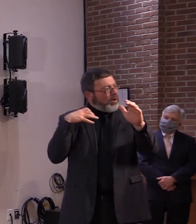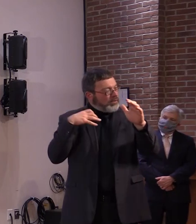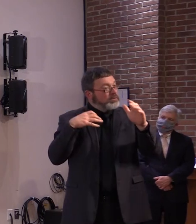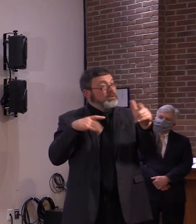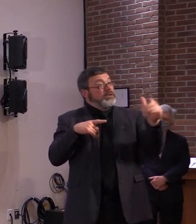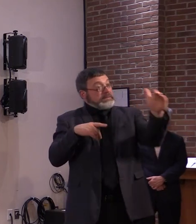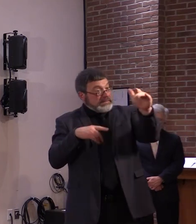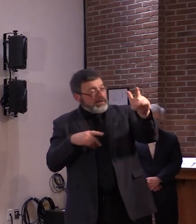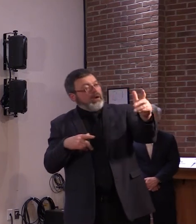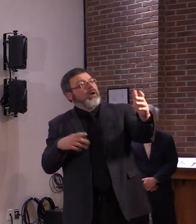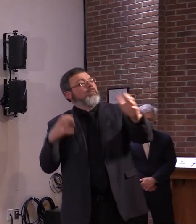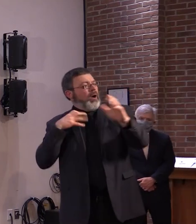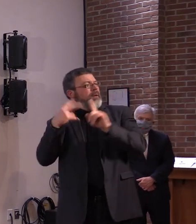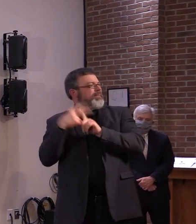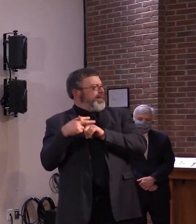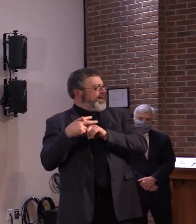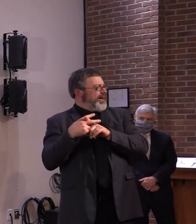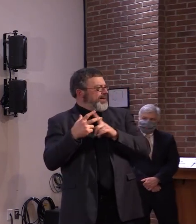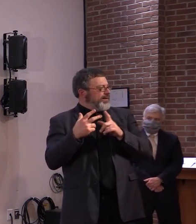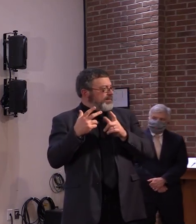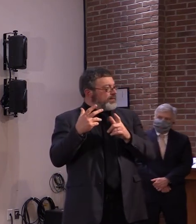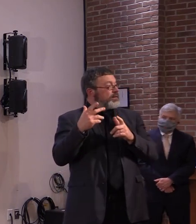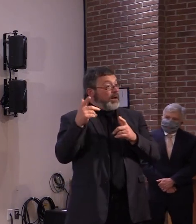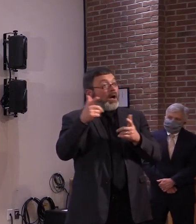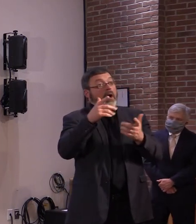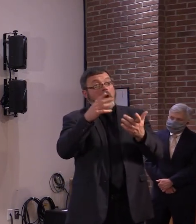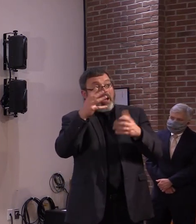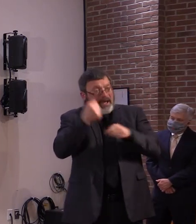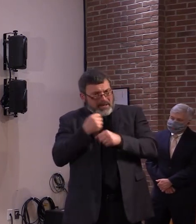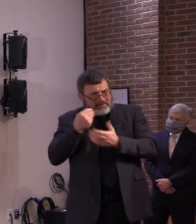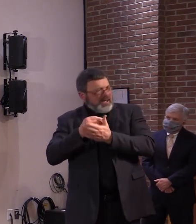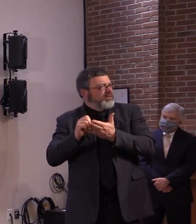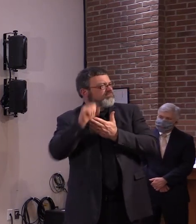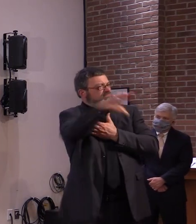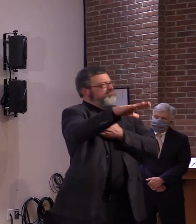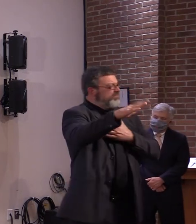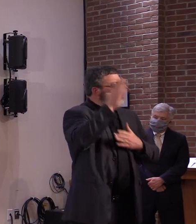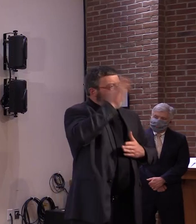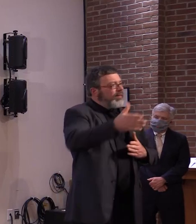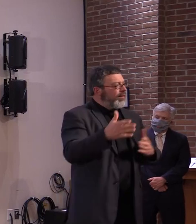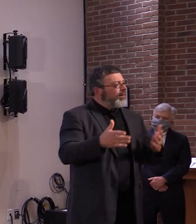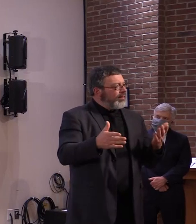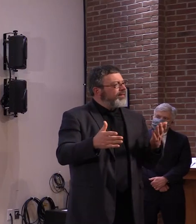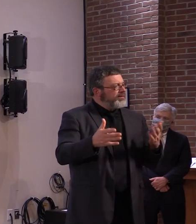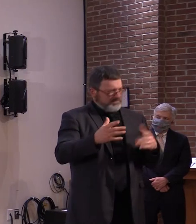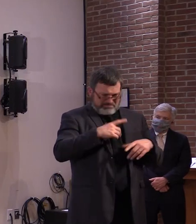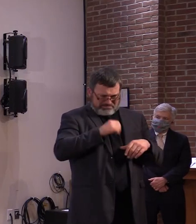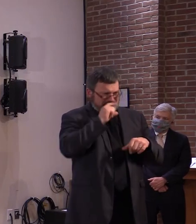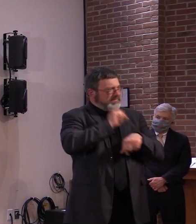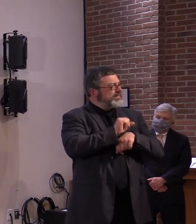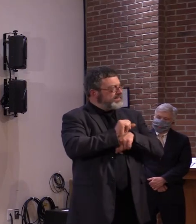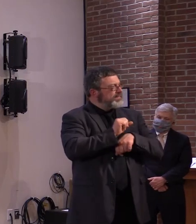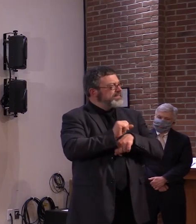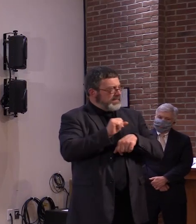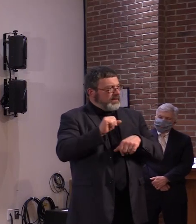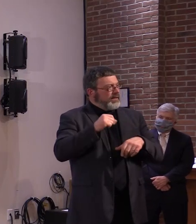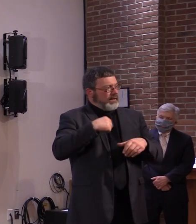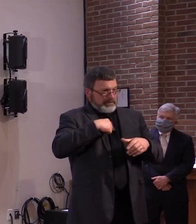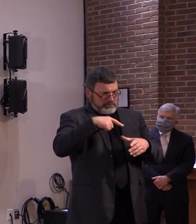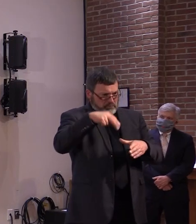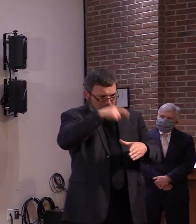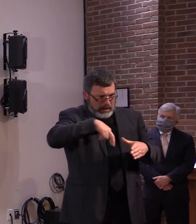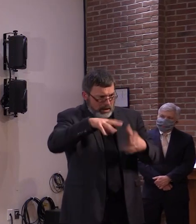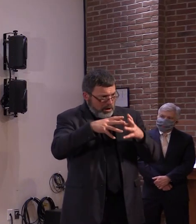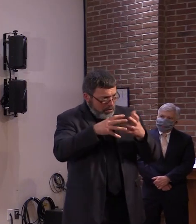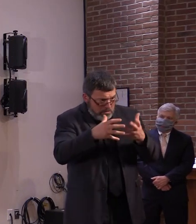implement a second round of hazard pay grants. So there's going to be another opportunity if they take us up on this, which